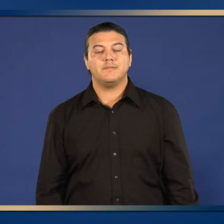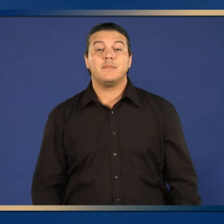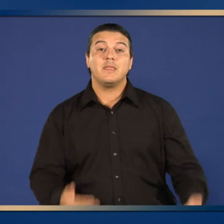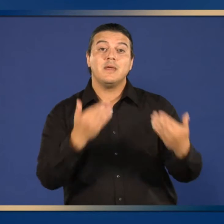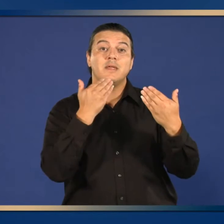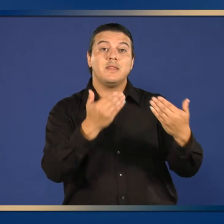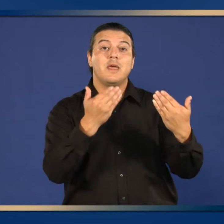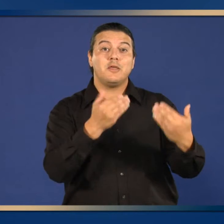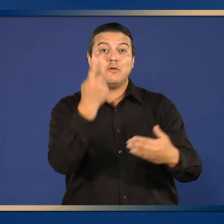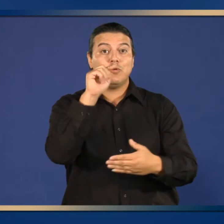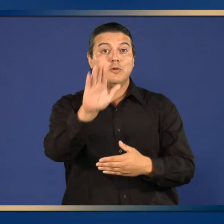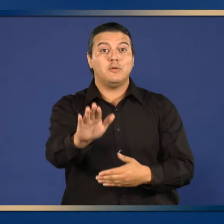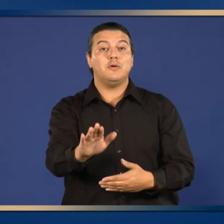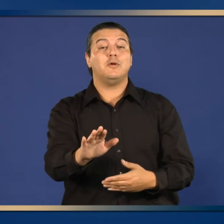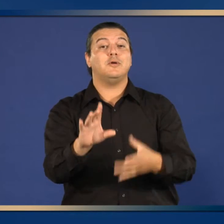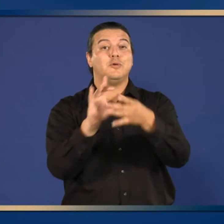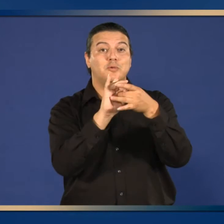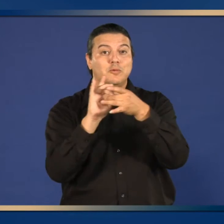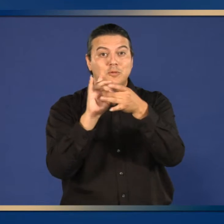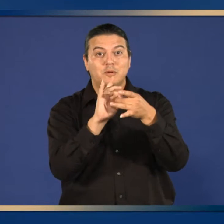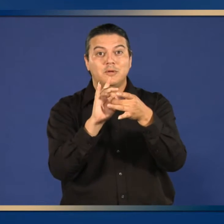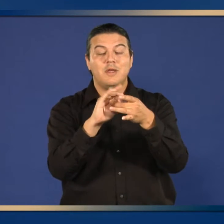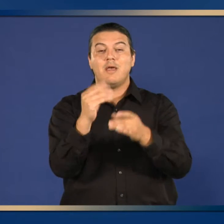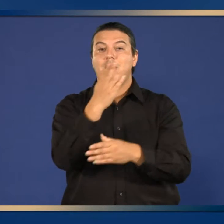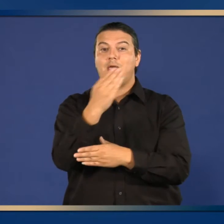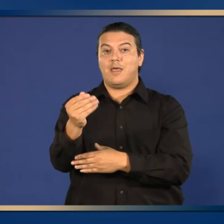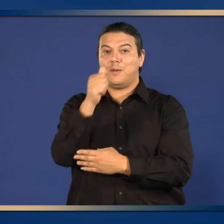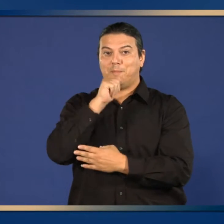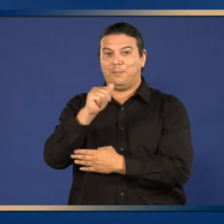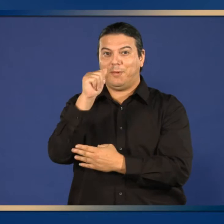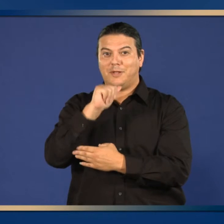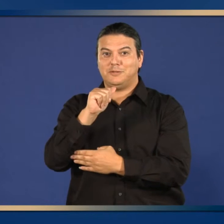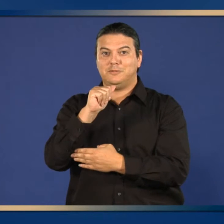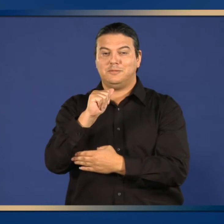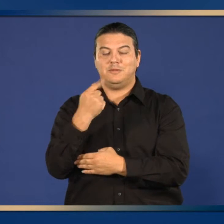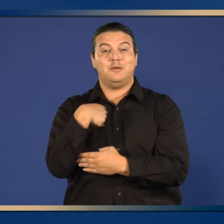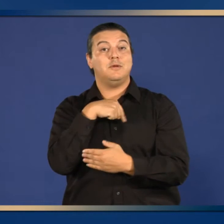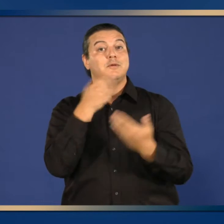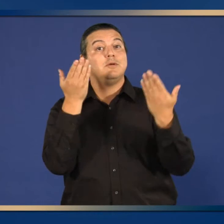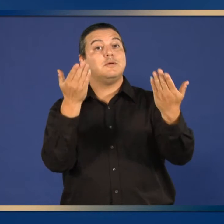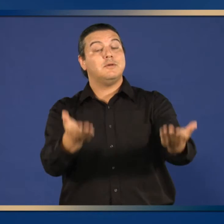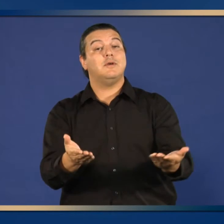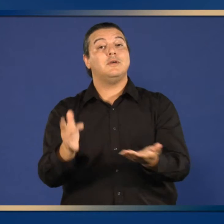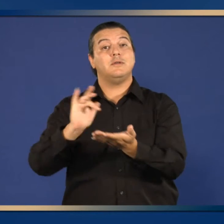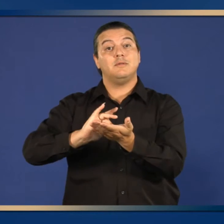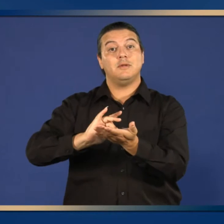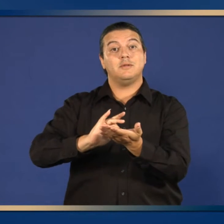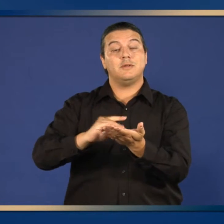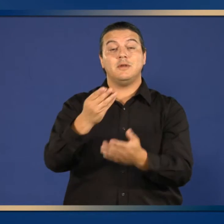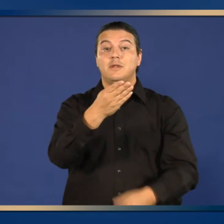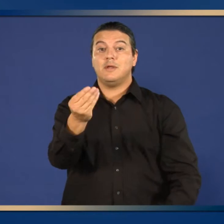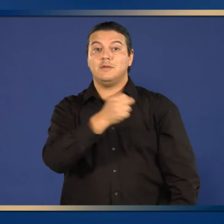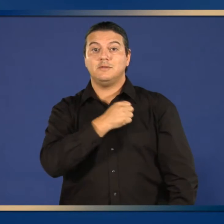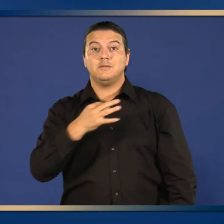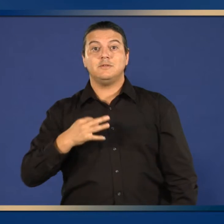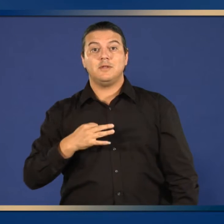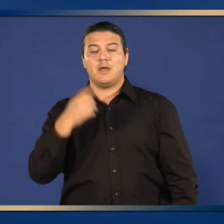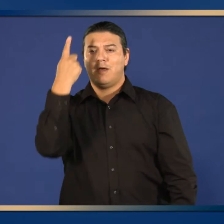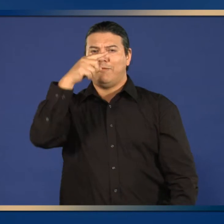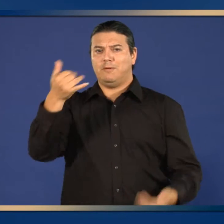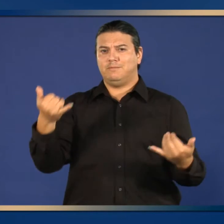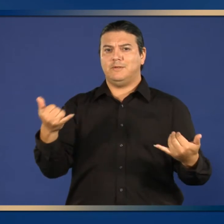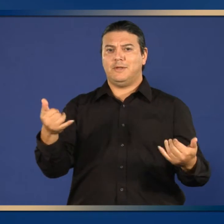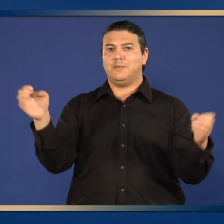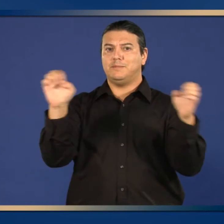We appreciate your cooperation and patience as we provide the medicines and manpower to respond to this